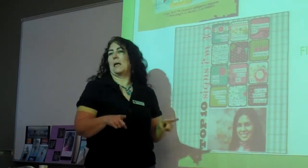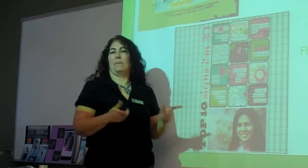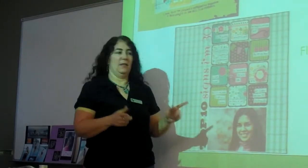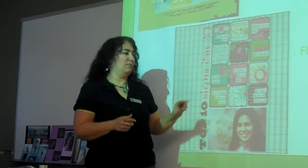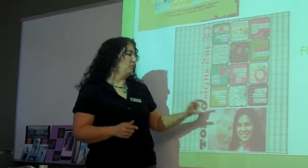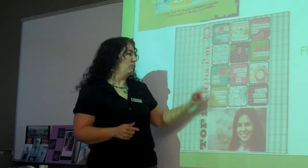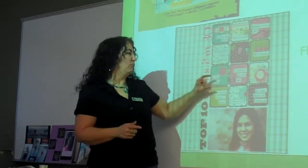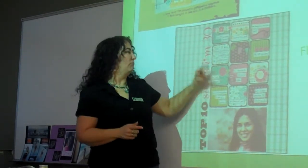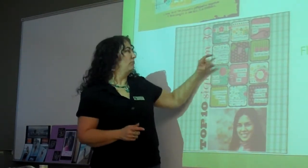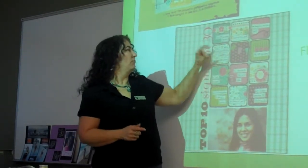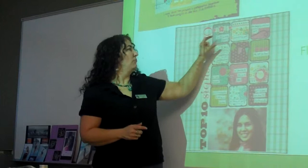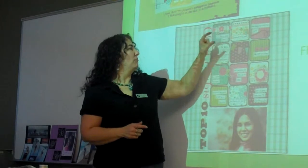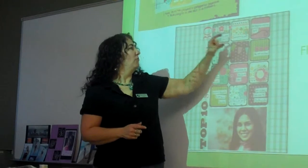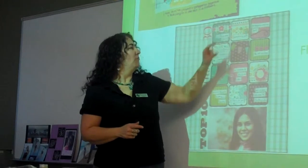So this is about a birthday.